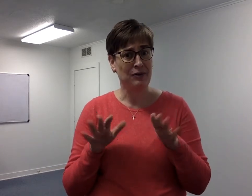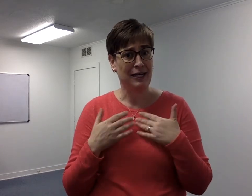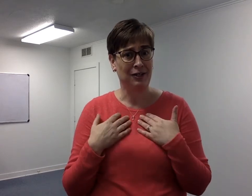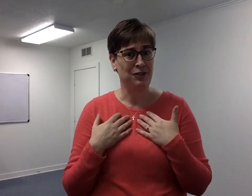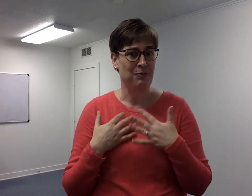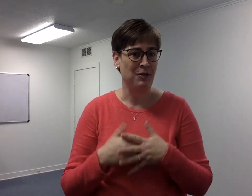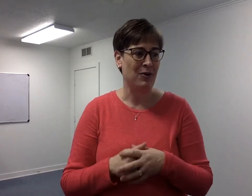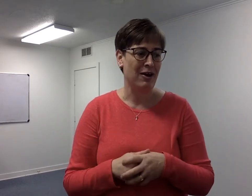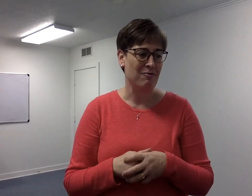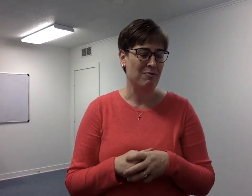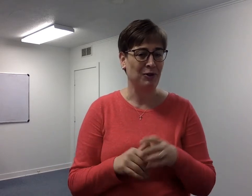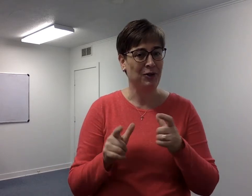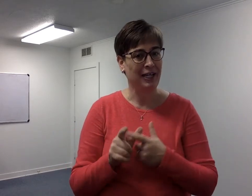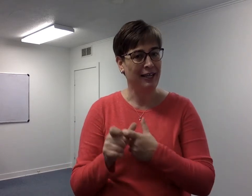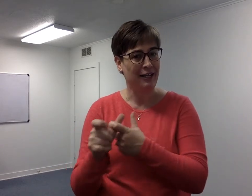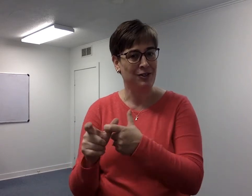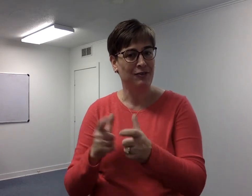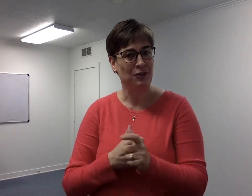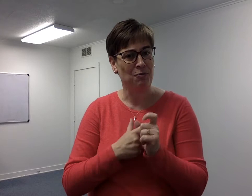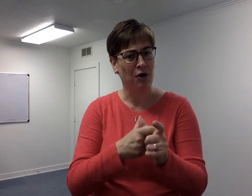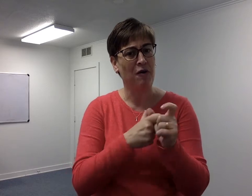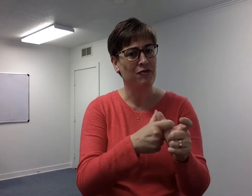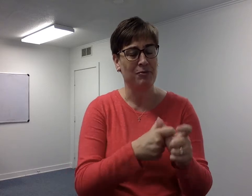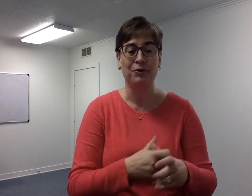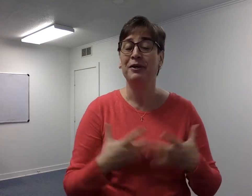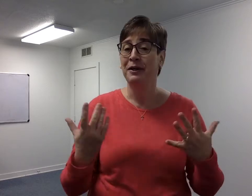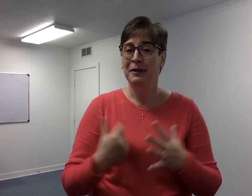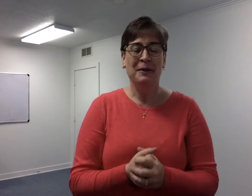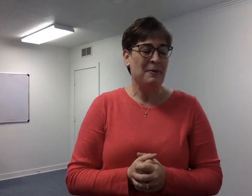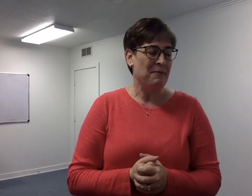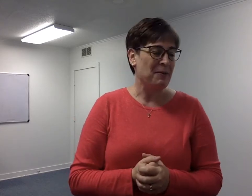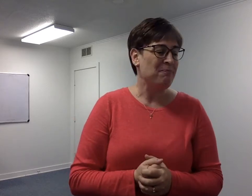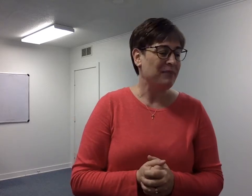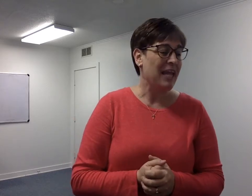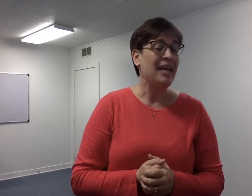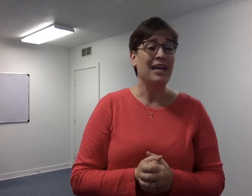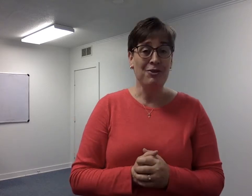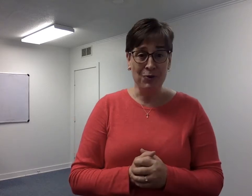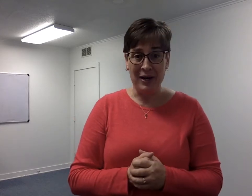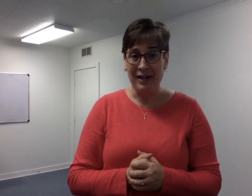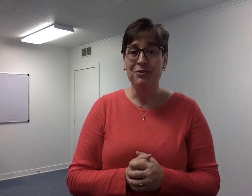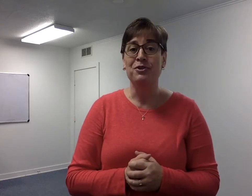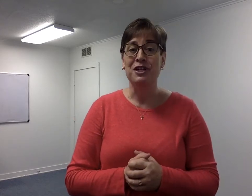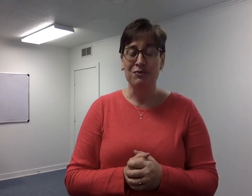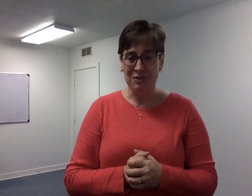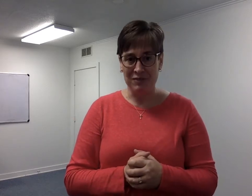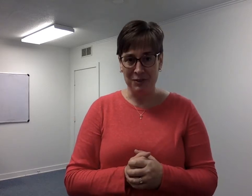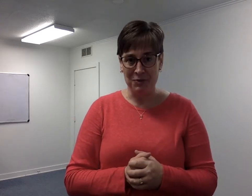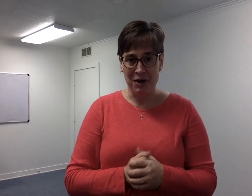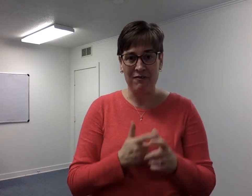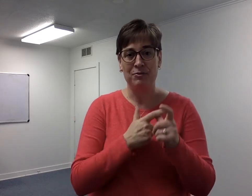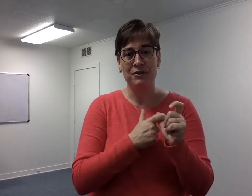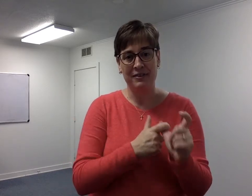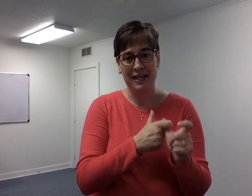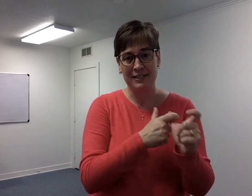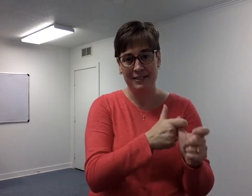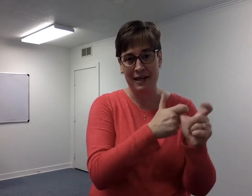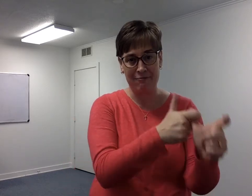That could just be the way I remember learning it, and that just feels more comfortable. But either way, whichever one feels more comfortable, that is the sign for